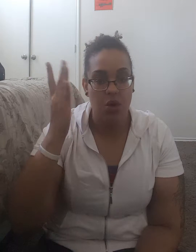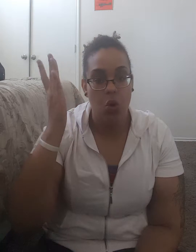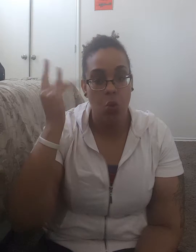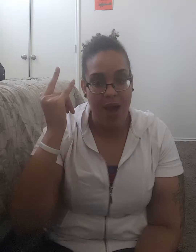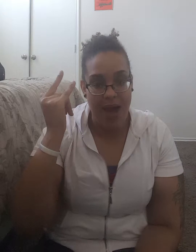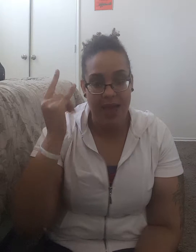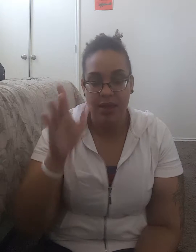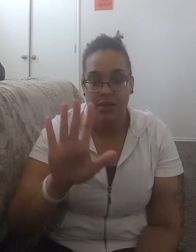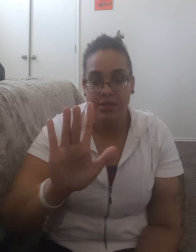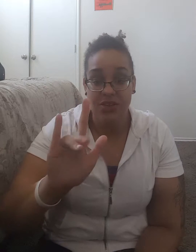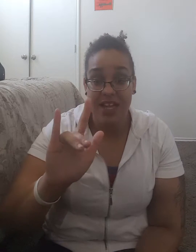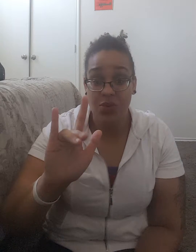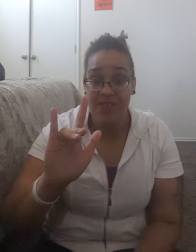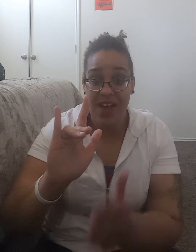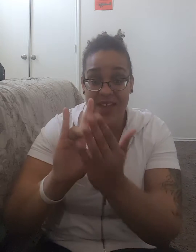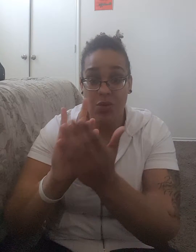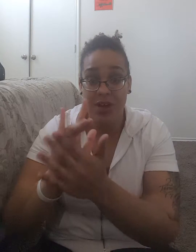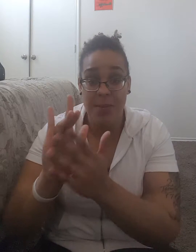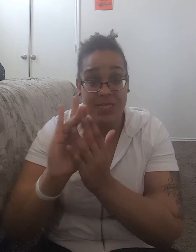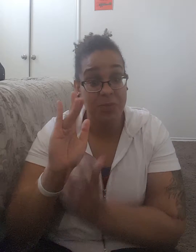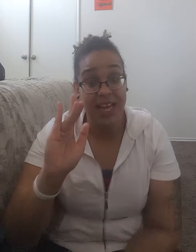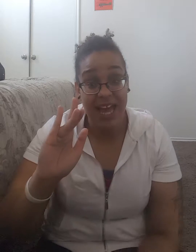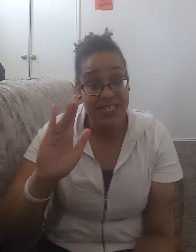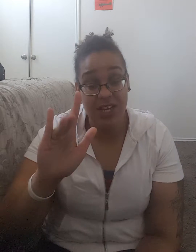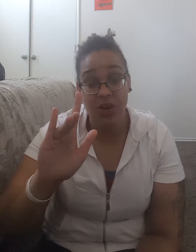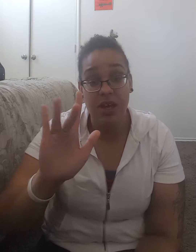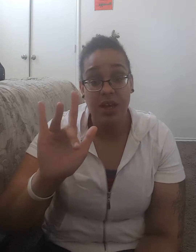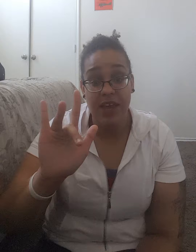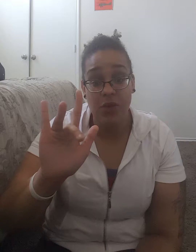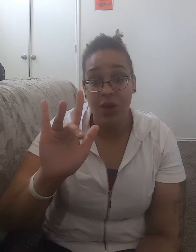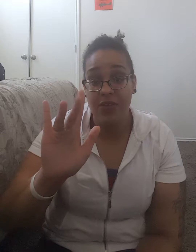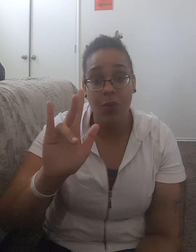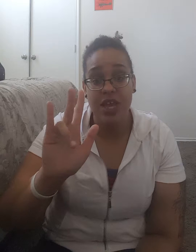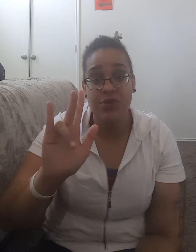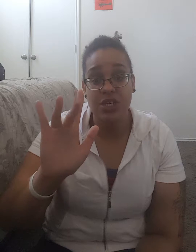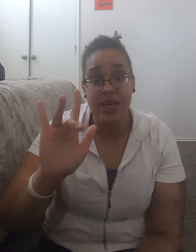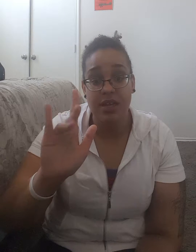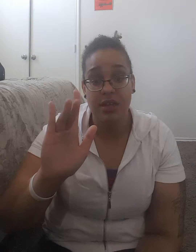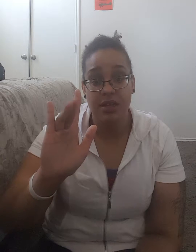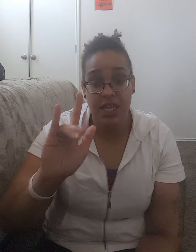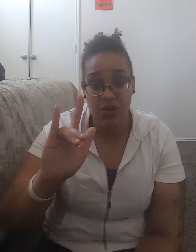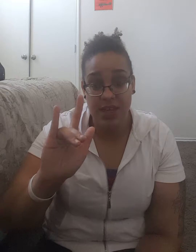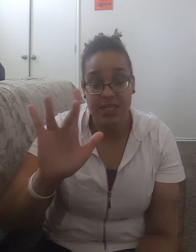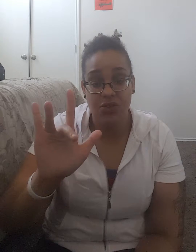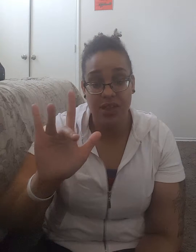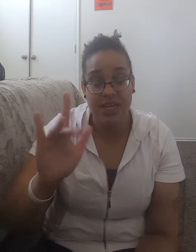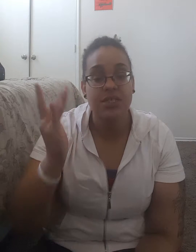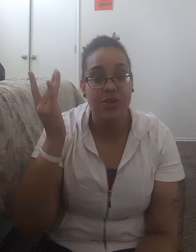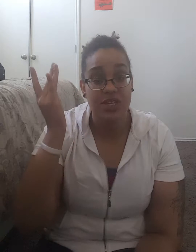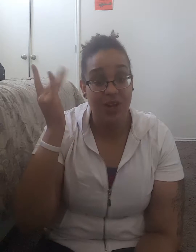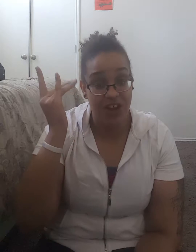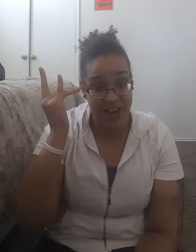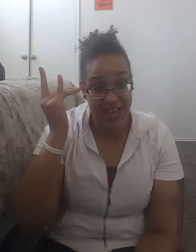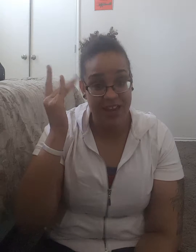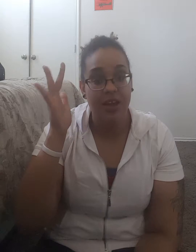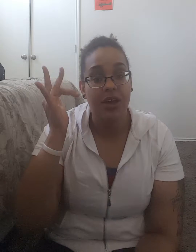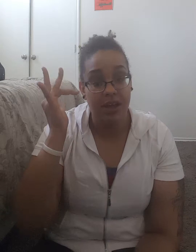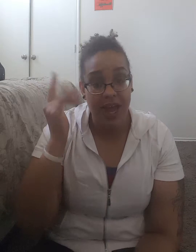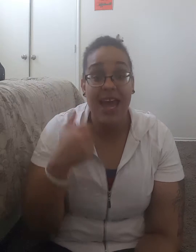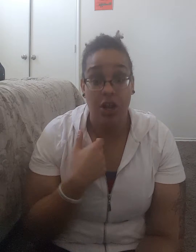or why. So that 25 hand will come into play. So if whatever way you do it, either this or this, you can do it on your head. And it'll